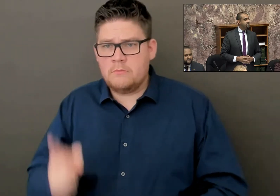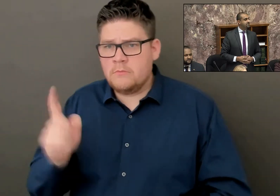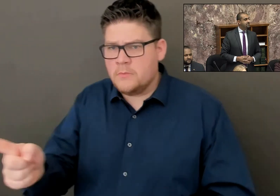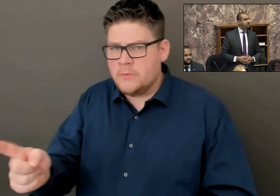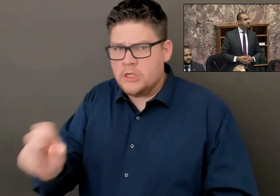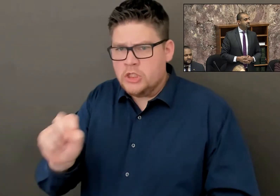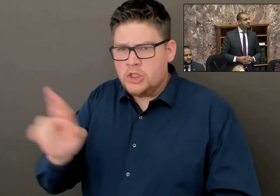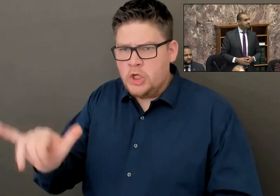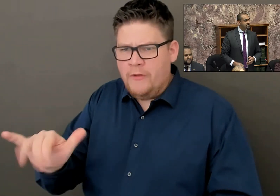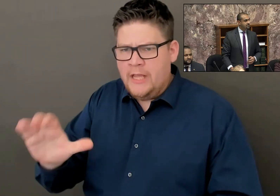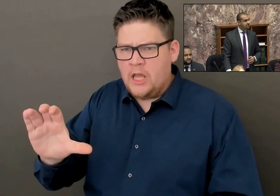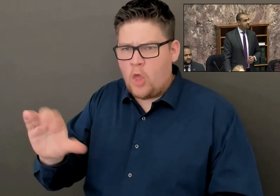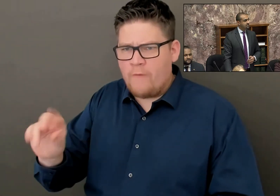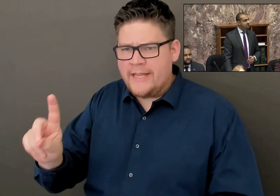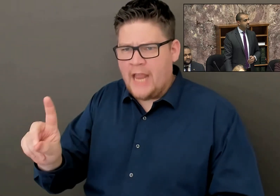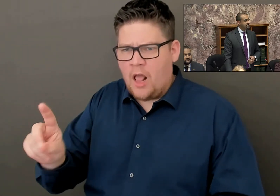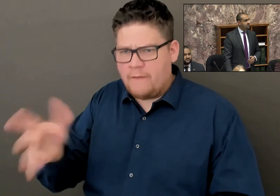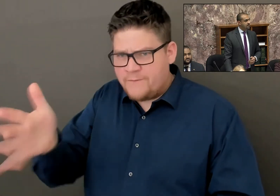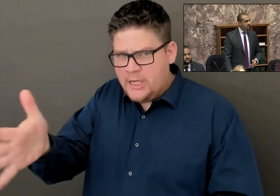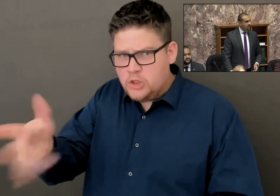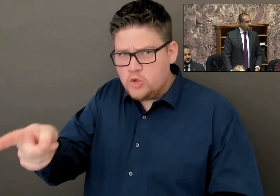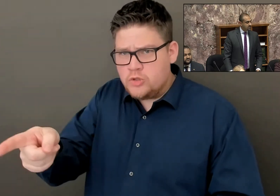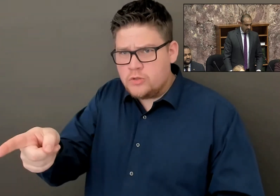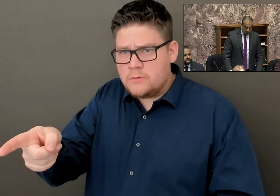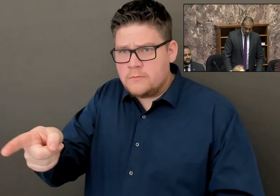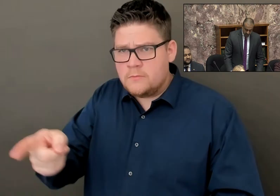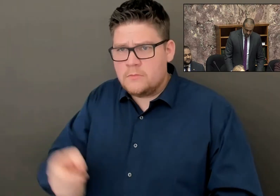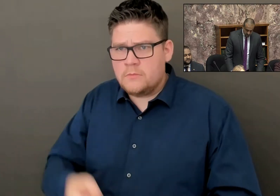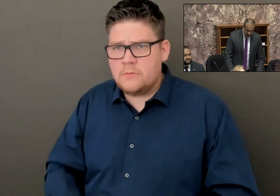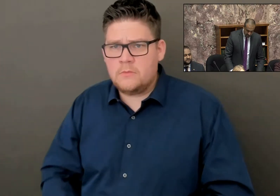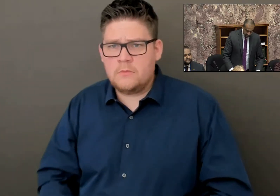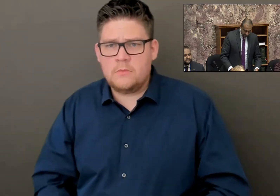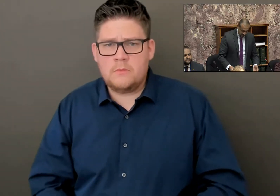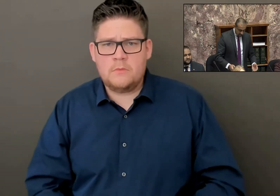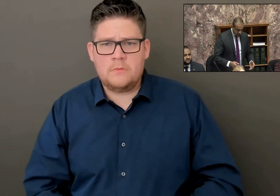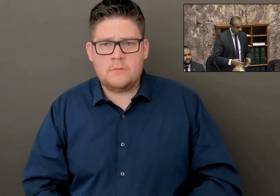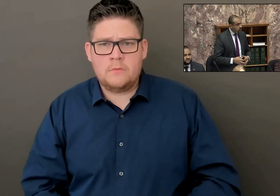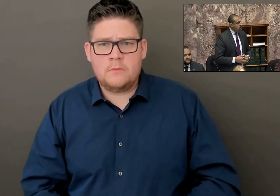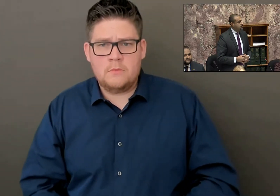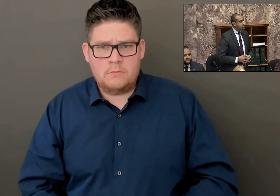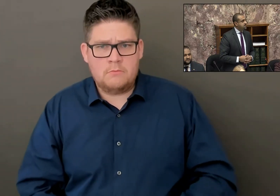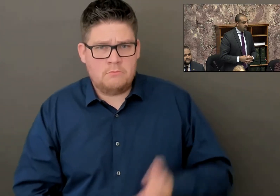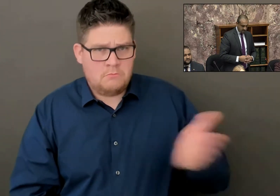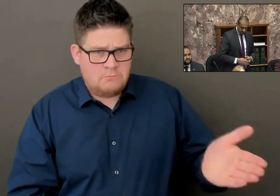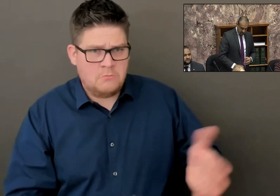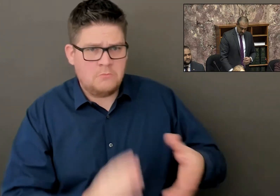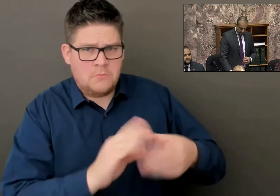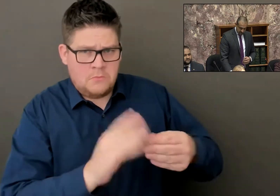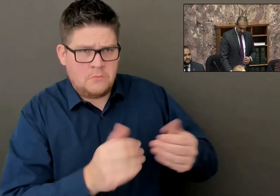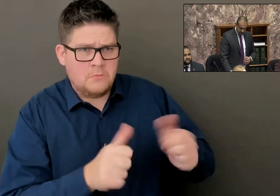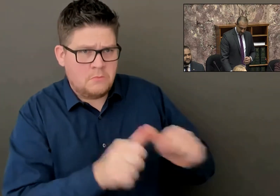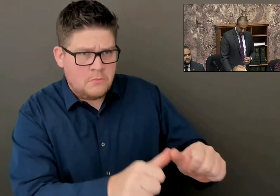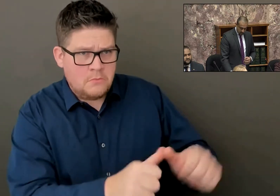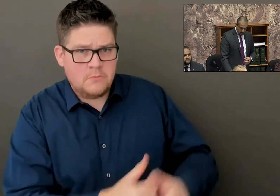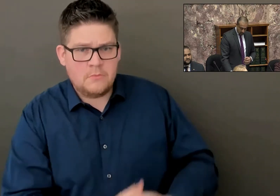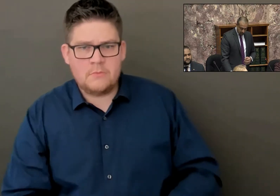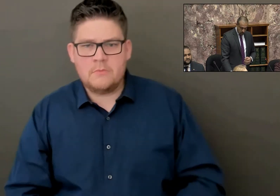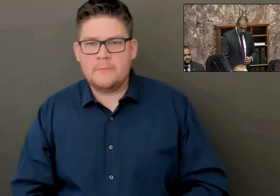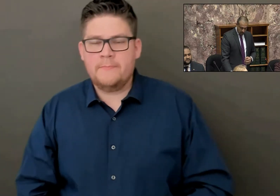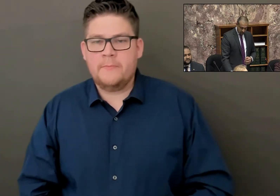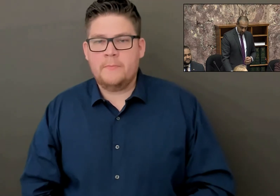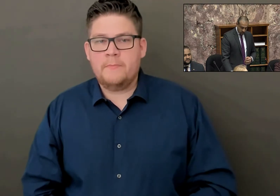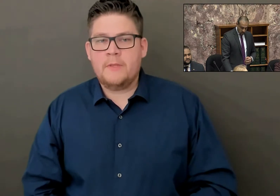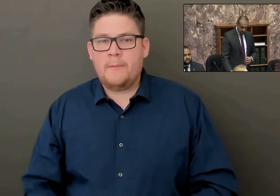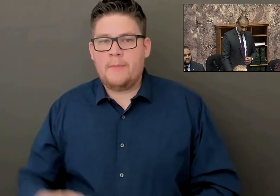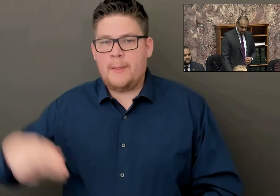Members. Minister will conclude. Thank you, Honourable Speaker. Again, the Pew Charitable Society did a